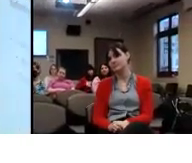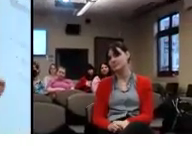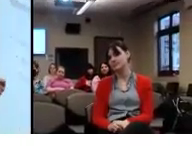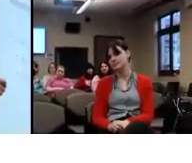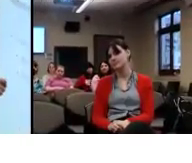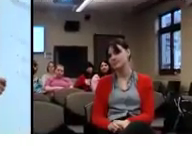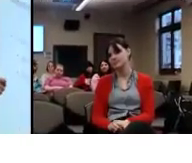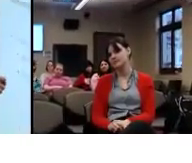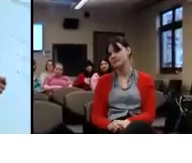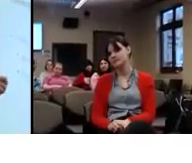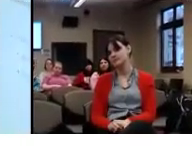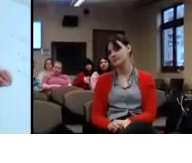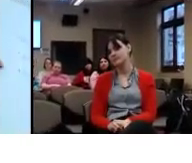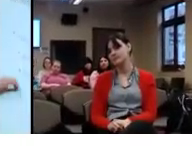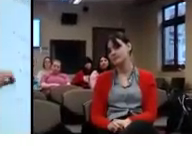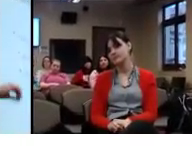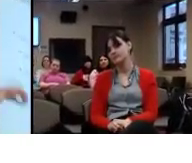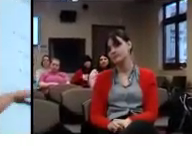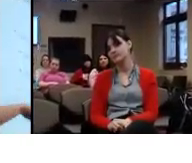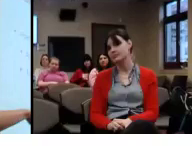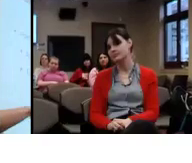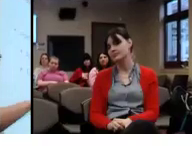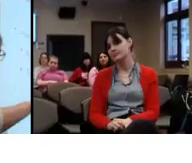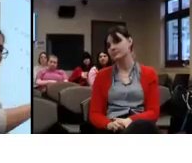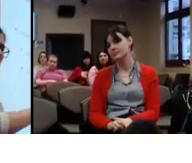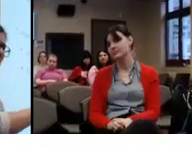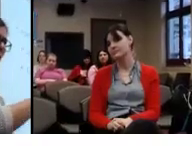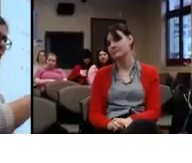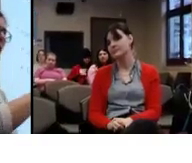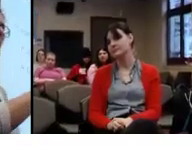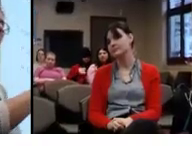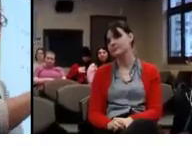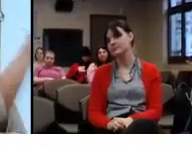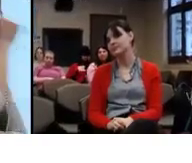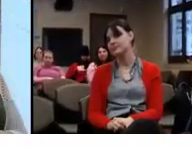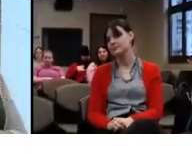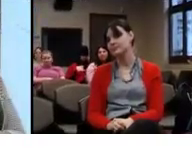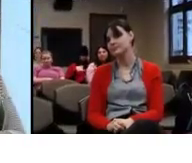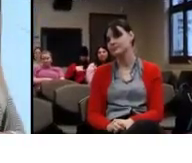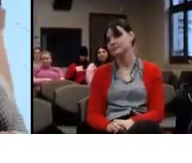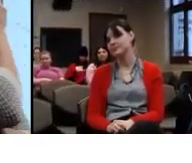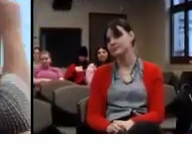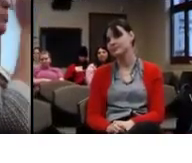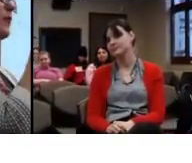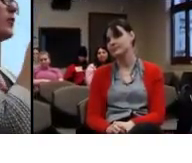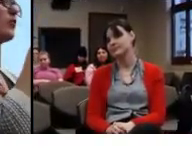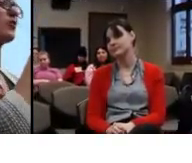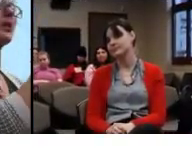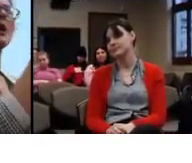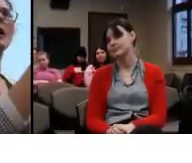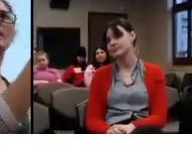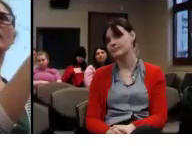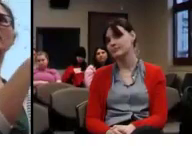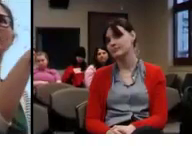most of the research suggests that it matters that you have language from early on, not which one it is. So even in terms of brain